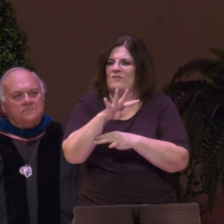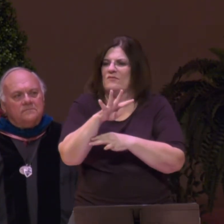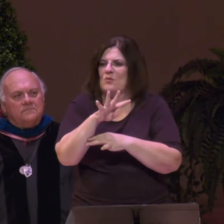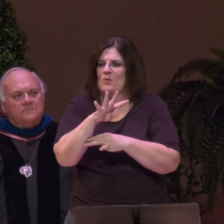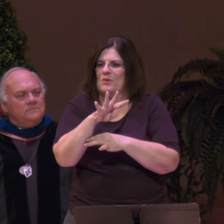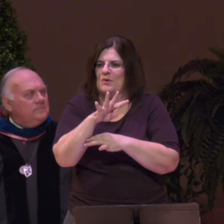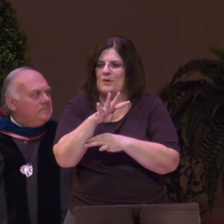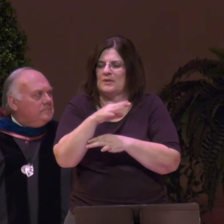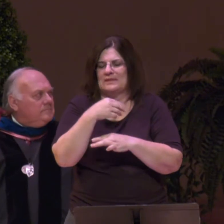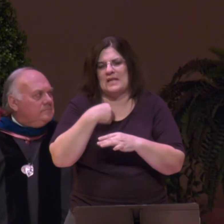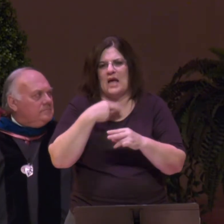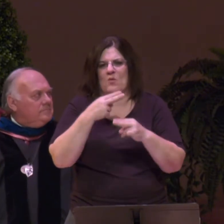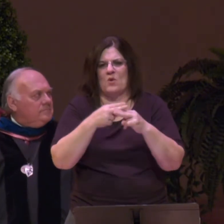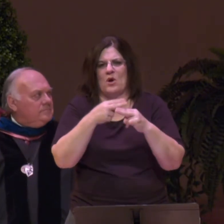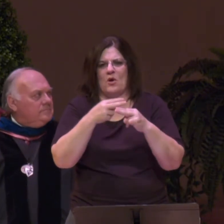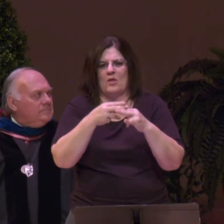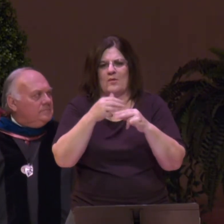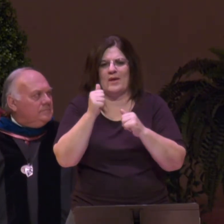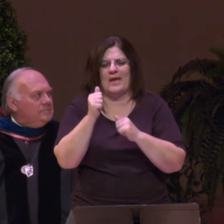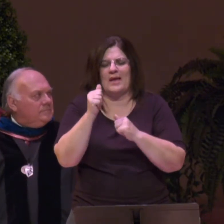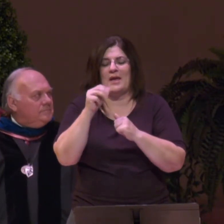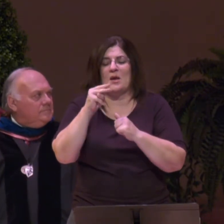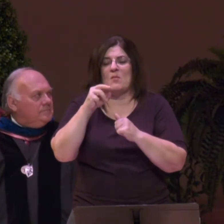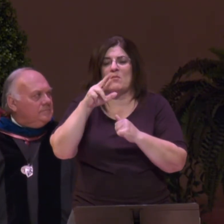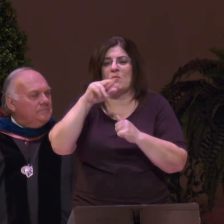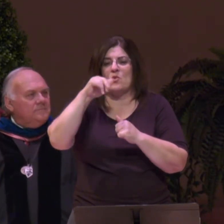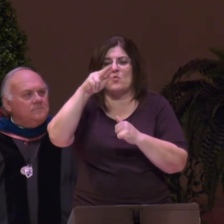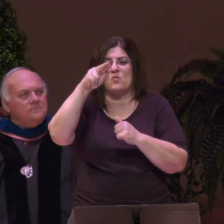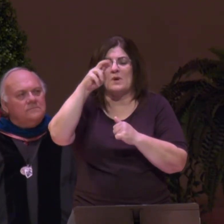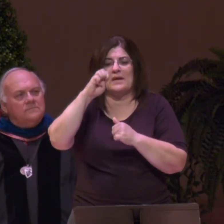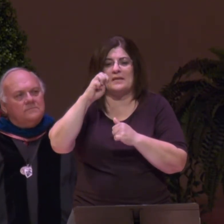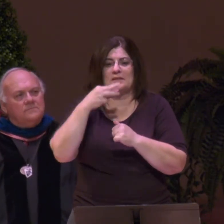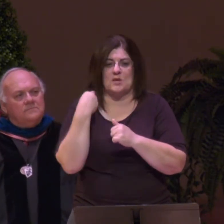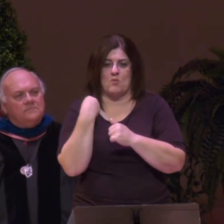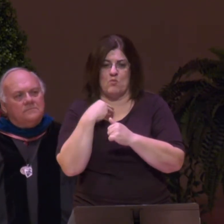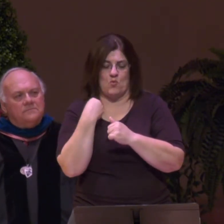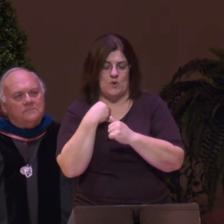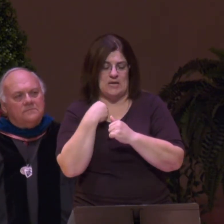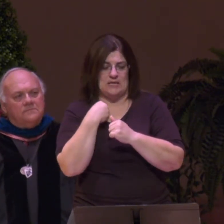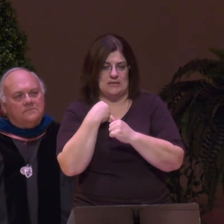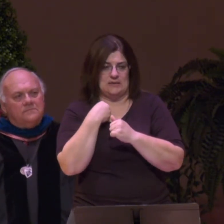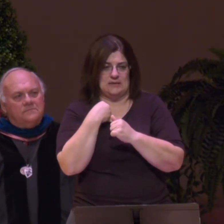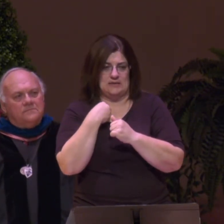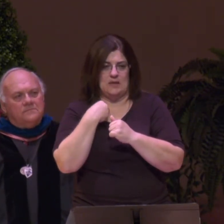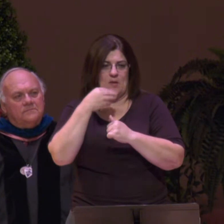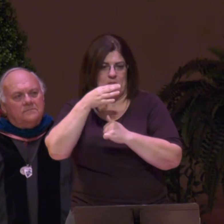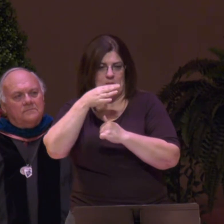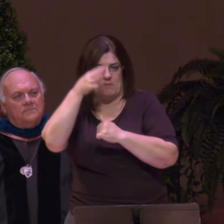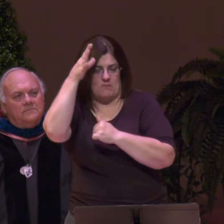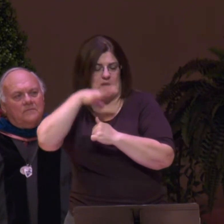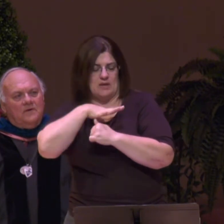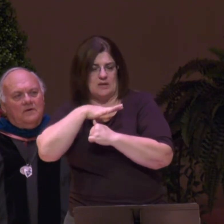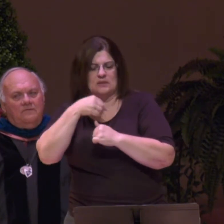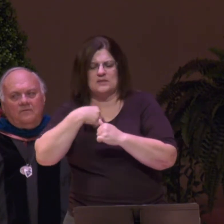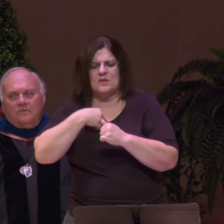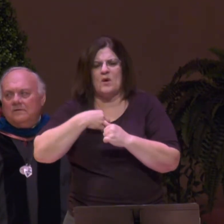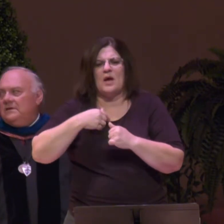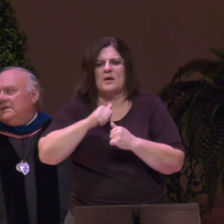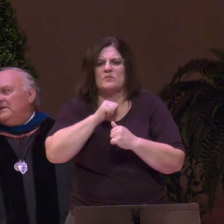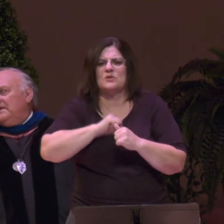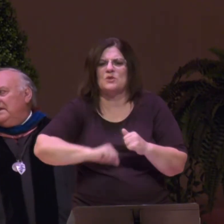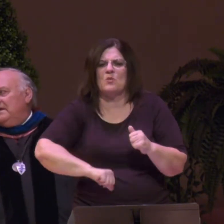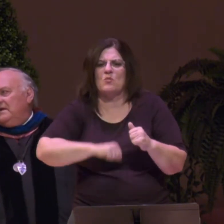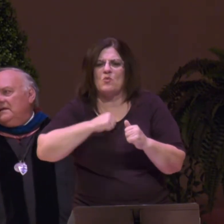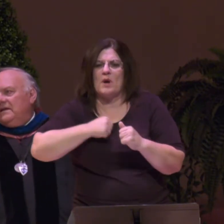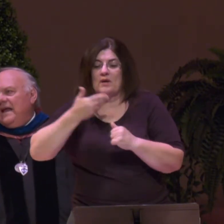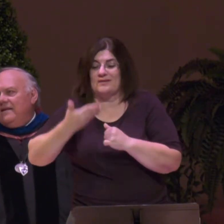Marine's Marine, one of the great leaders that I've known, and I'm so proud to be able to introduce him to you. He